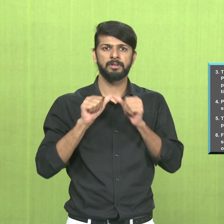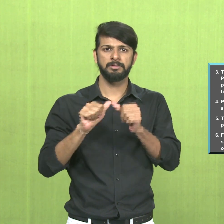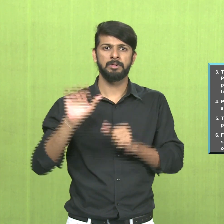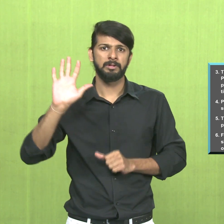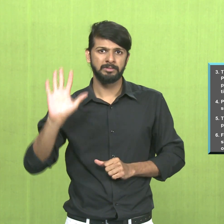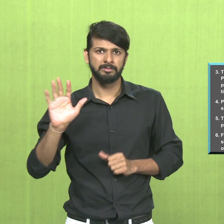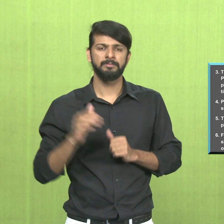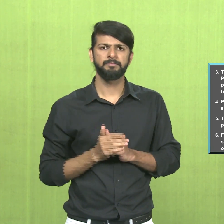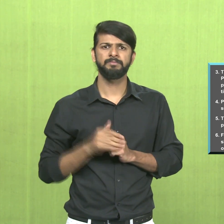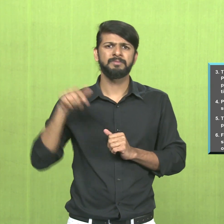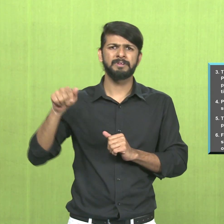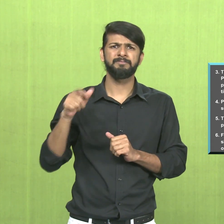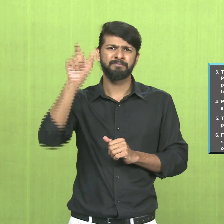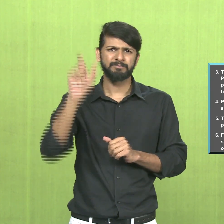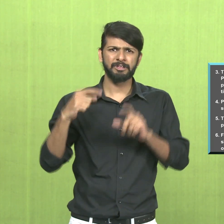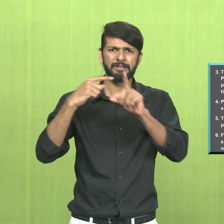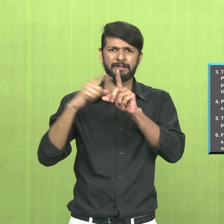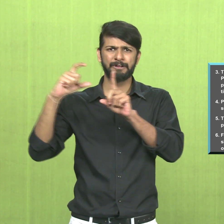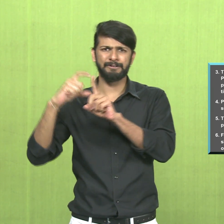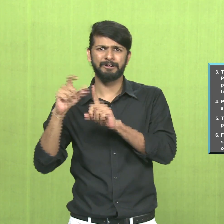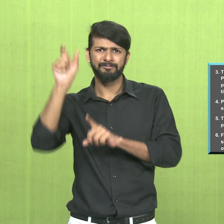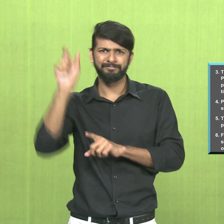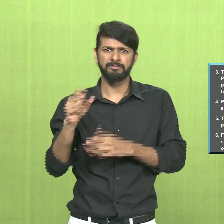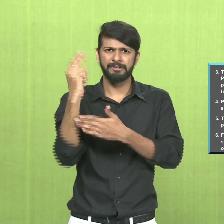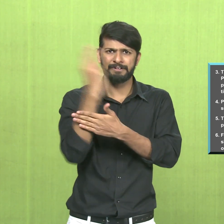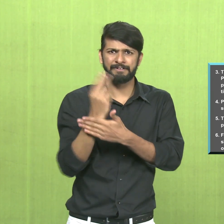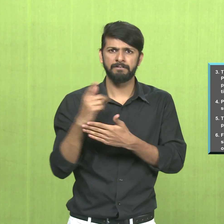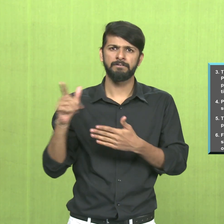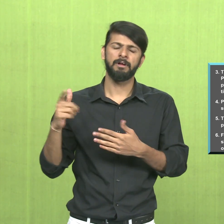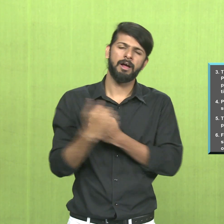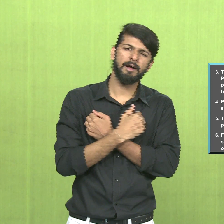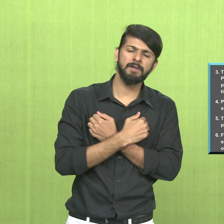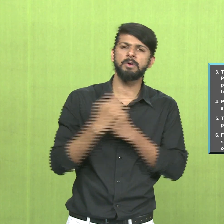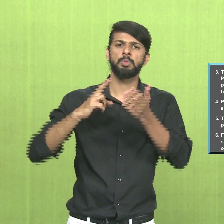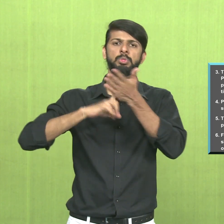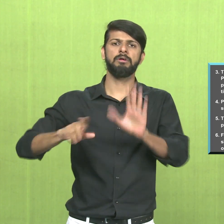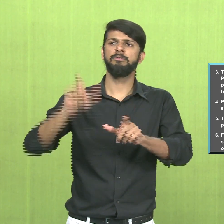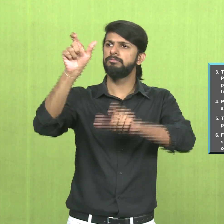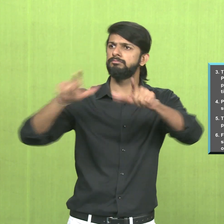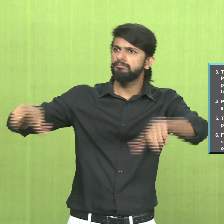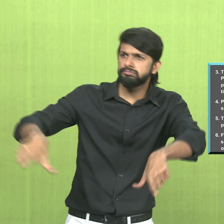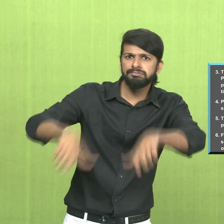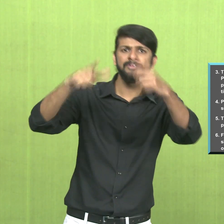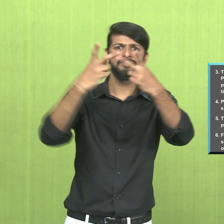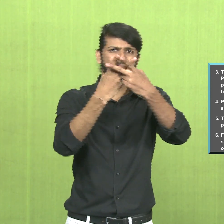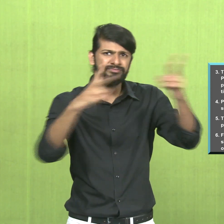Answer number 5. The speciality of Edgar Degas was that he was a master of nature